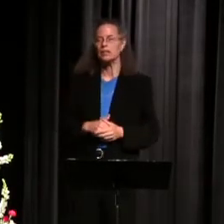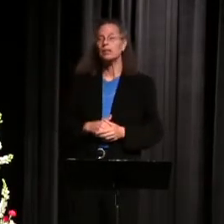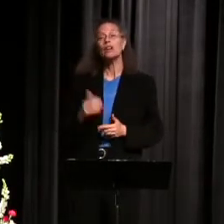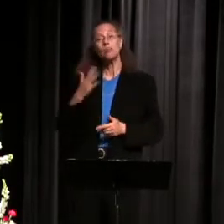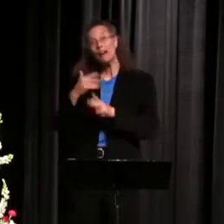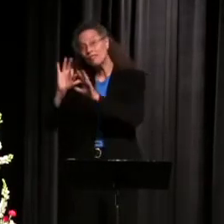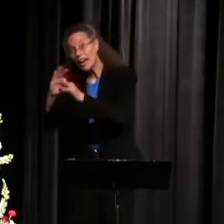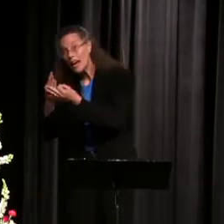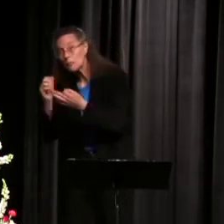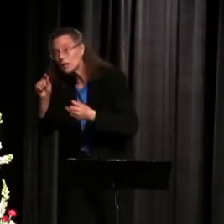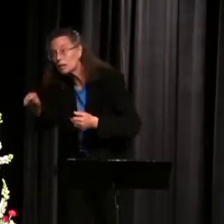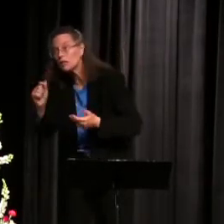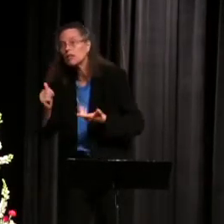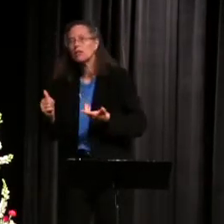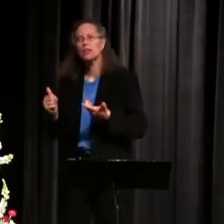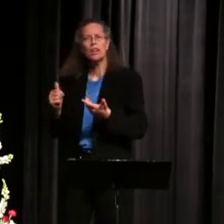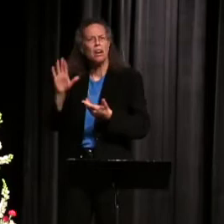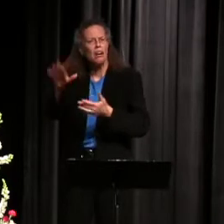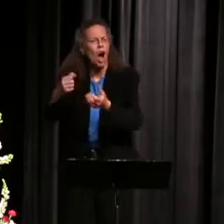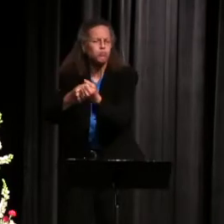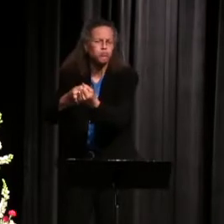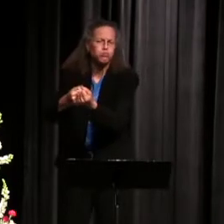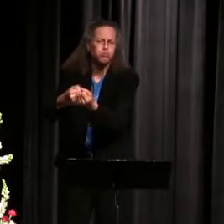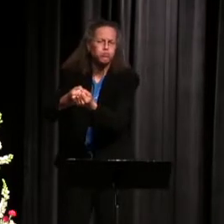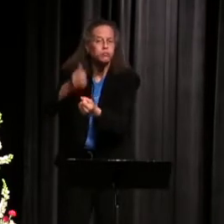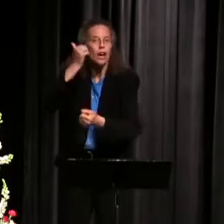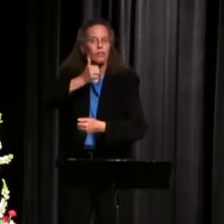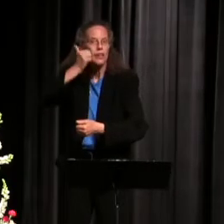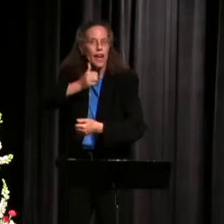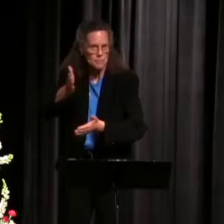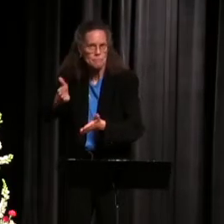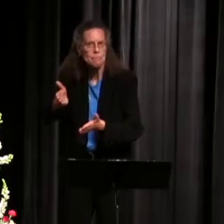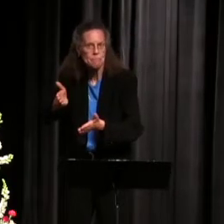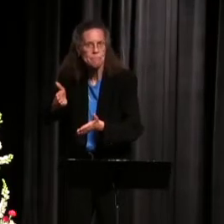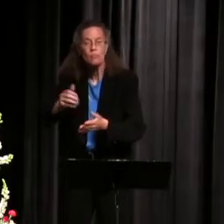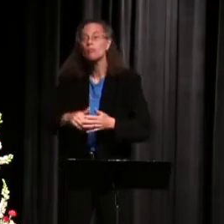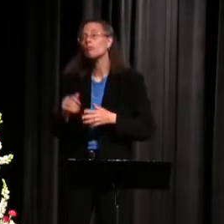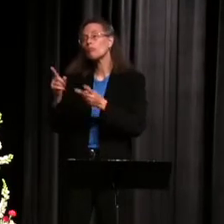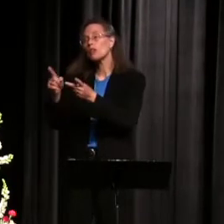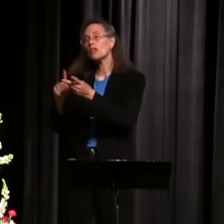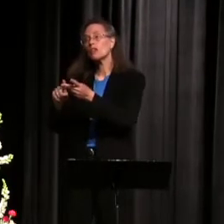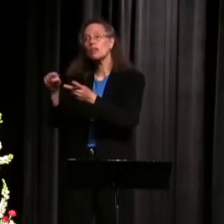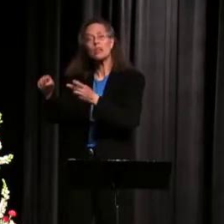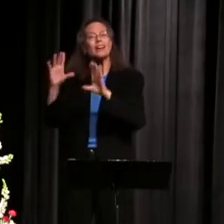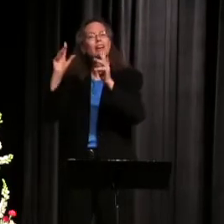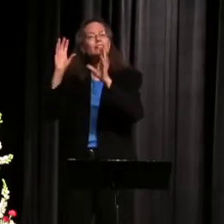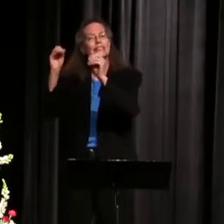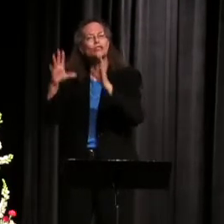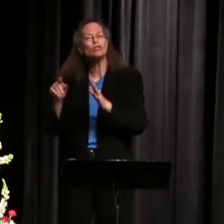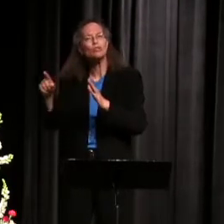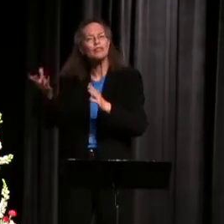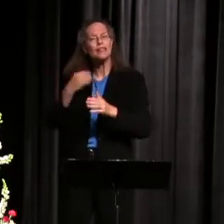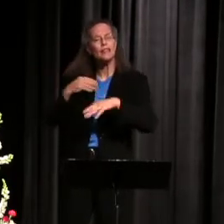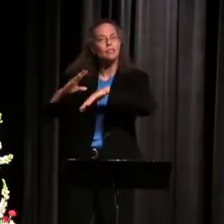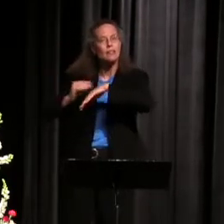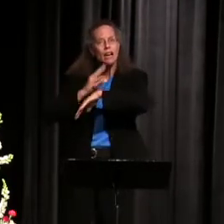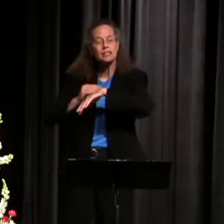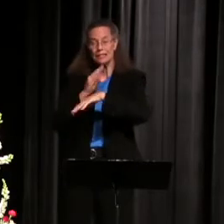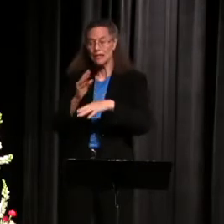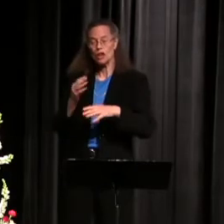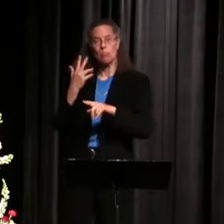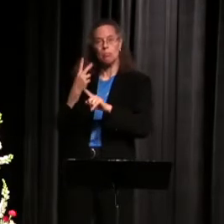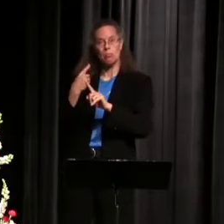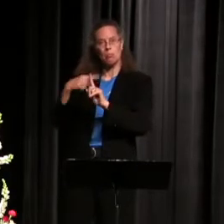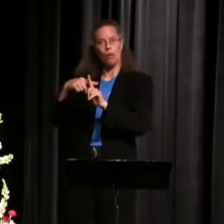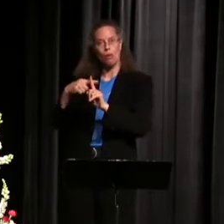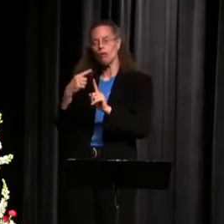My family, who showed unconditional support every day. My teachers, for giving me guidance inside and outside the